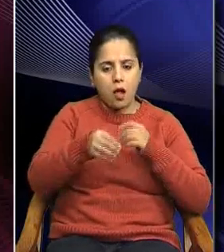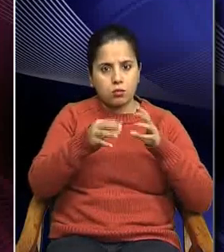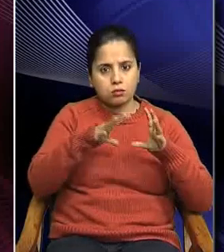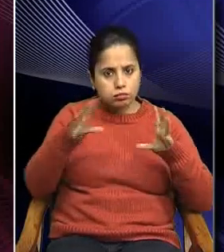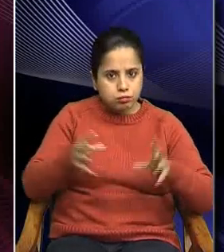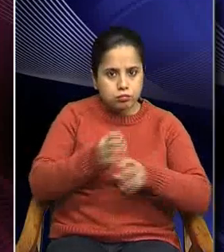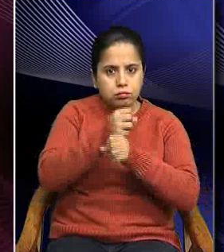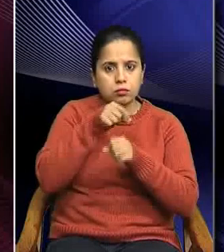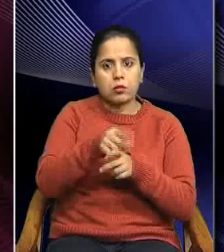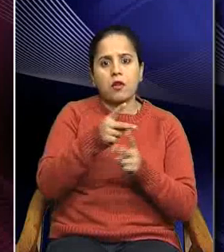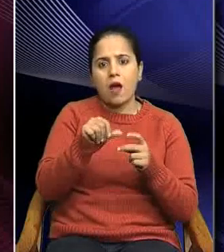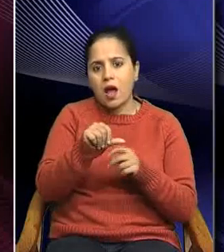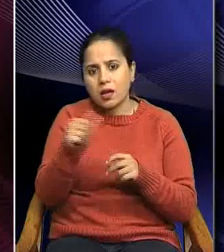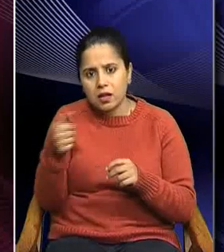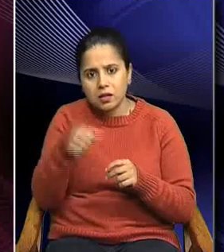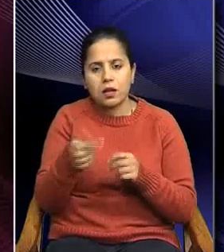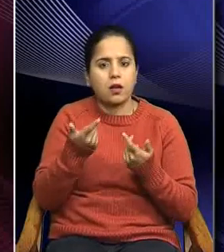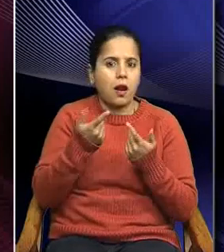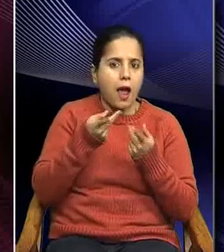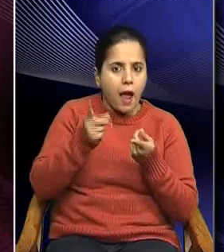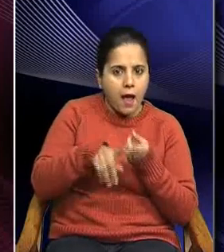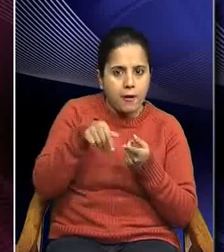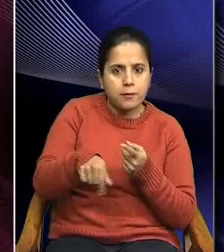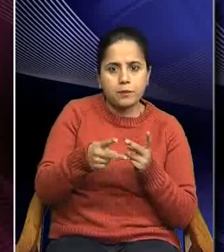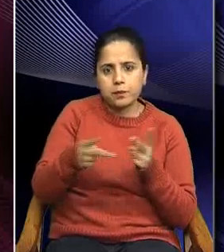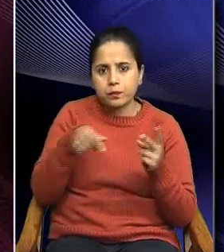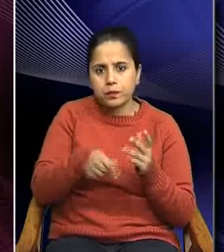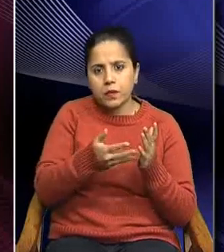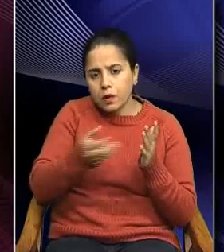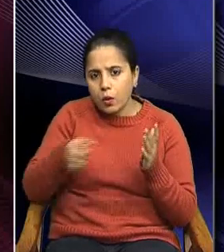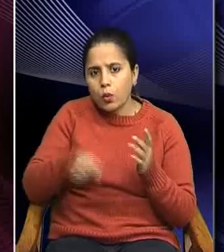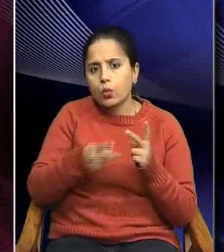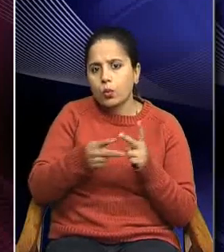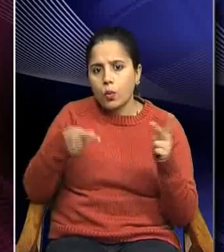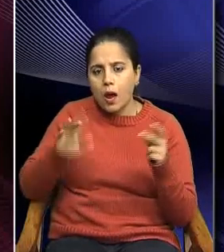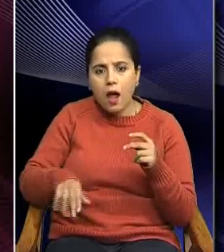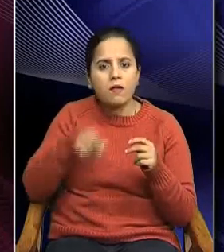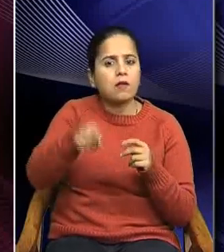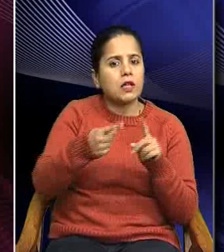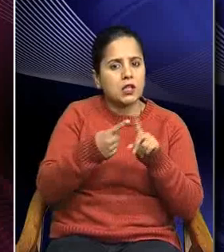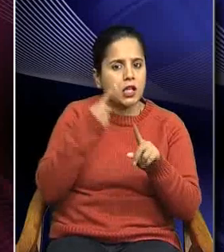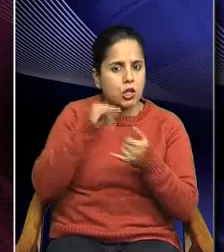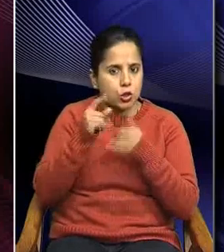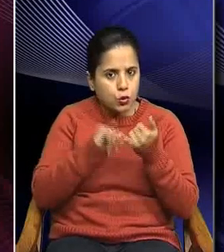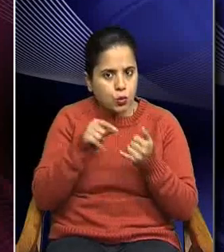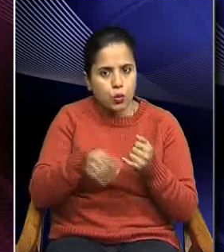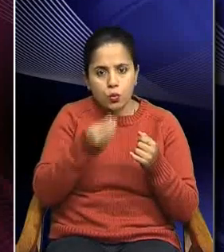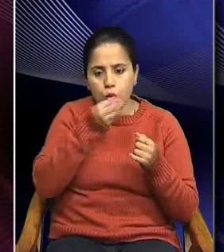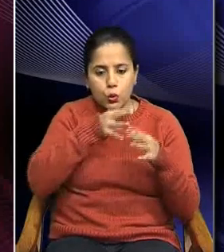then different rasas come out, and those rasas are absorbed by various tissues and so forth, and this is